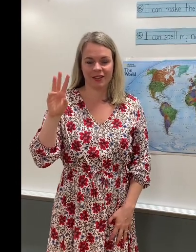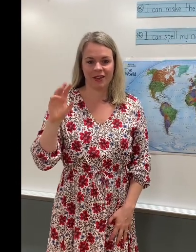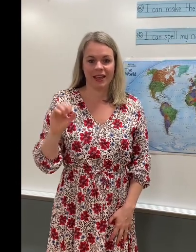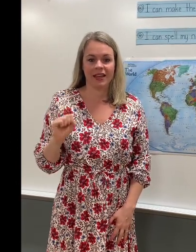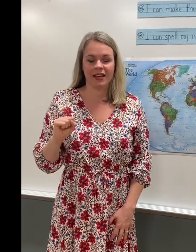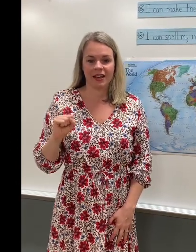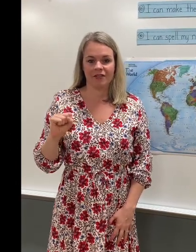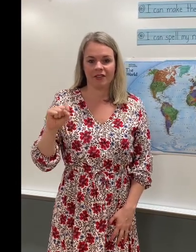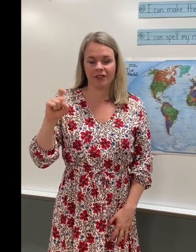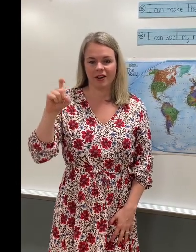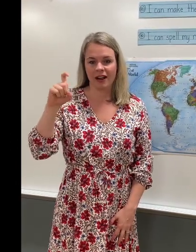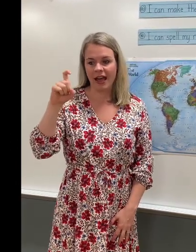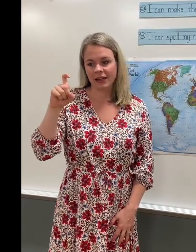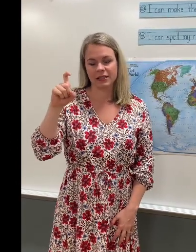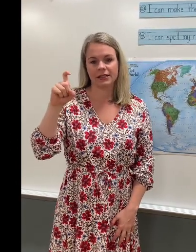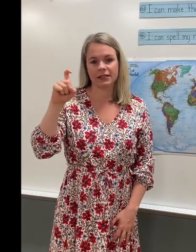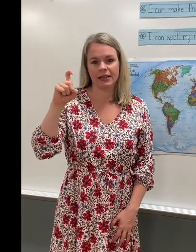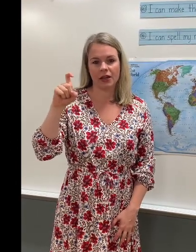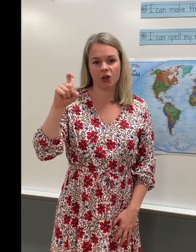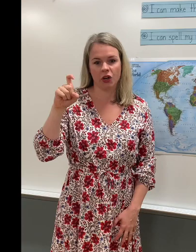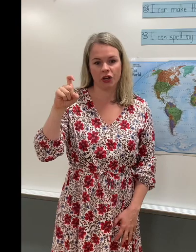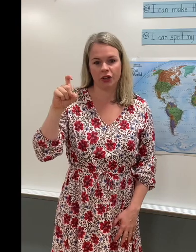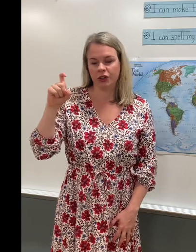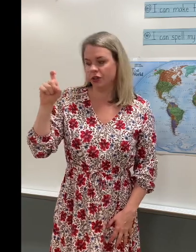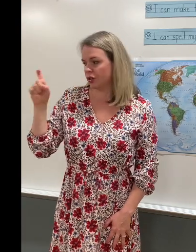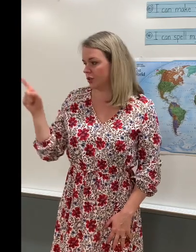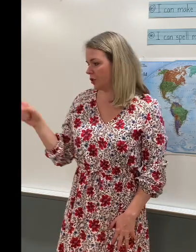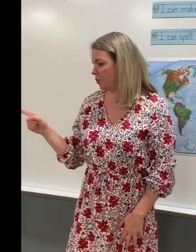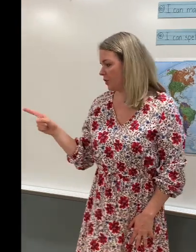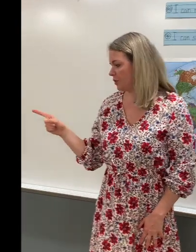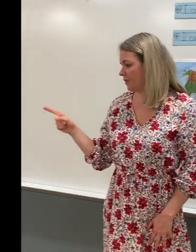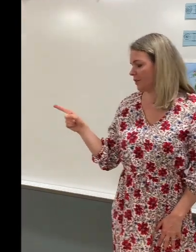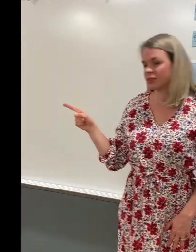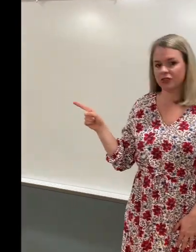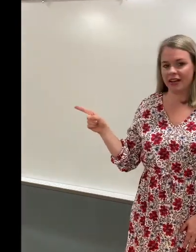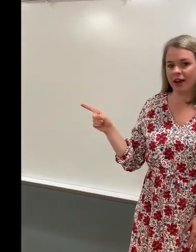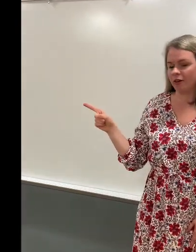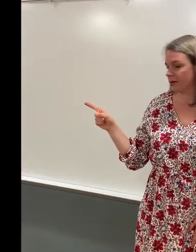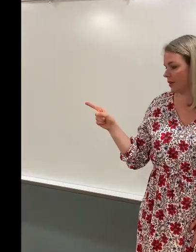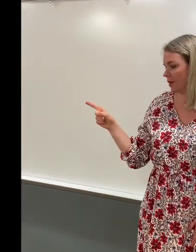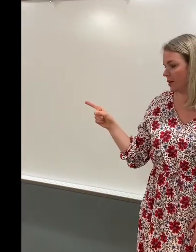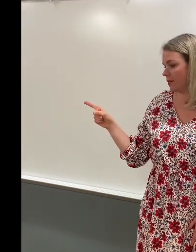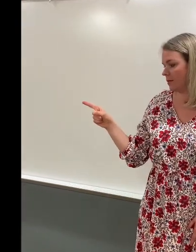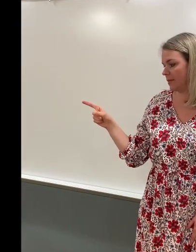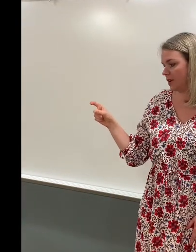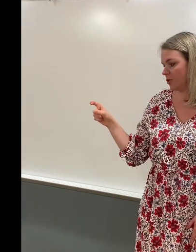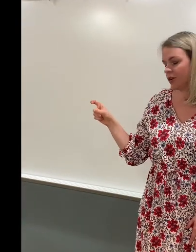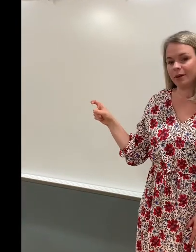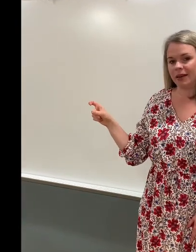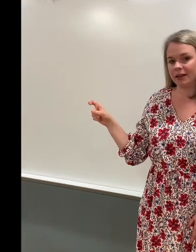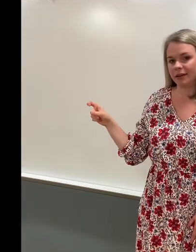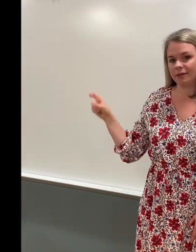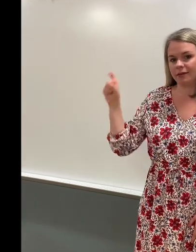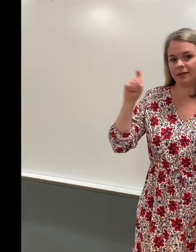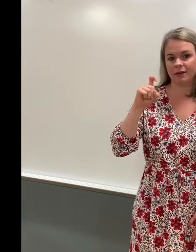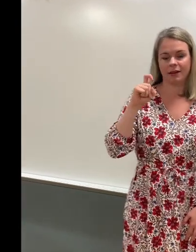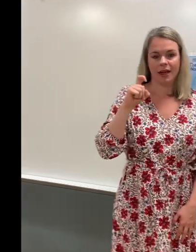Okay, now for the letter X, it's like a hook. So you point your fingers straight out, make your hook, bend it, and tip